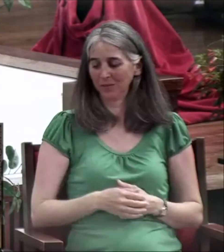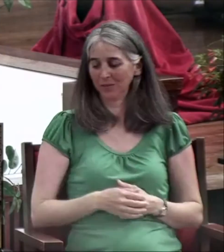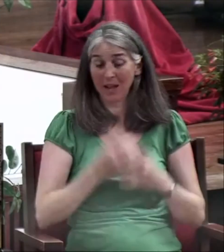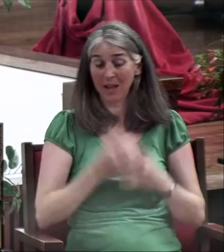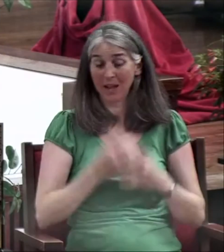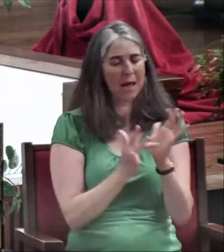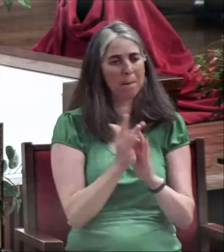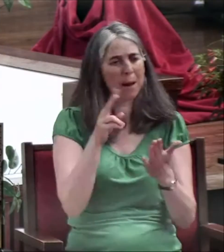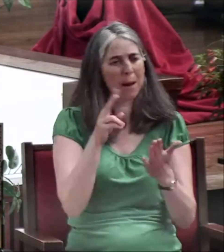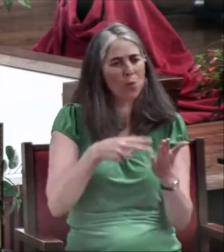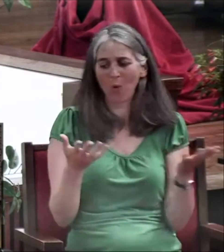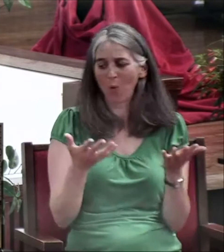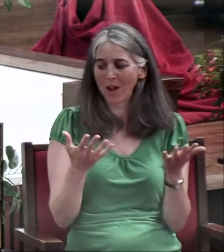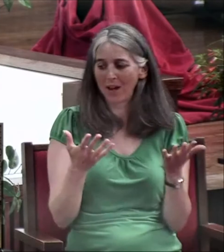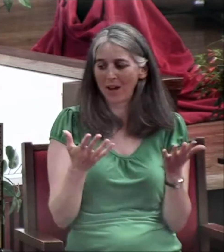Today's scripture reading